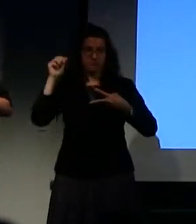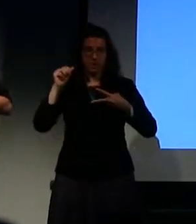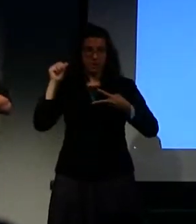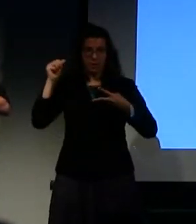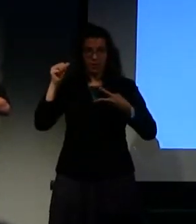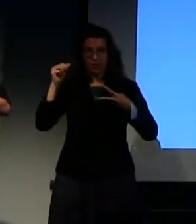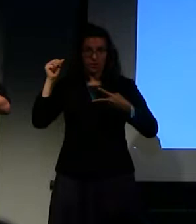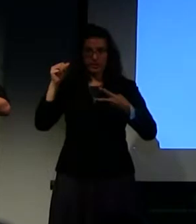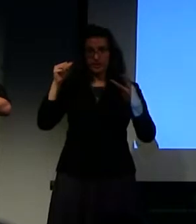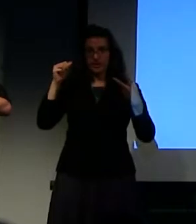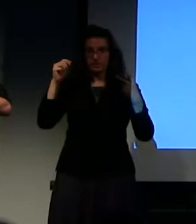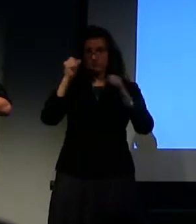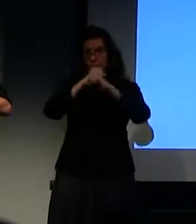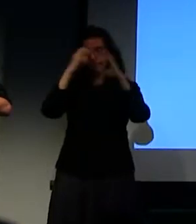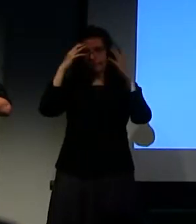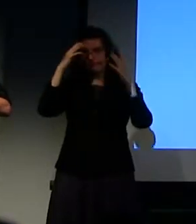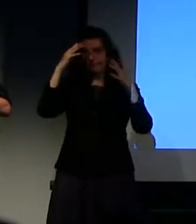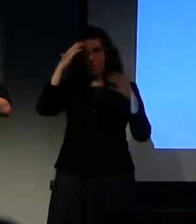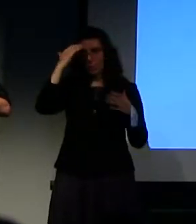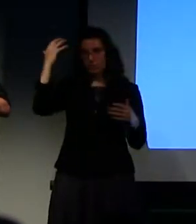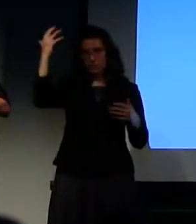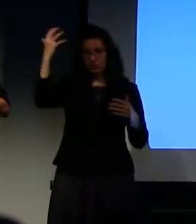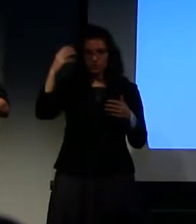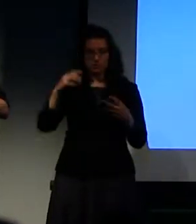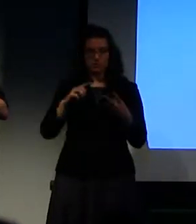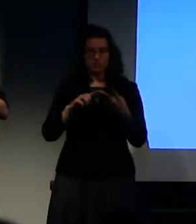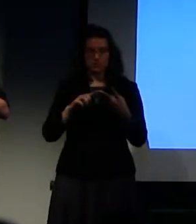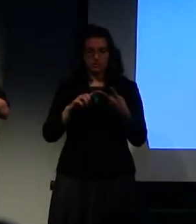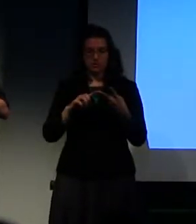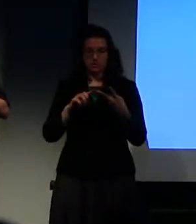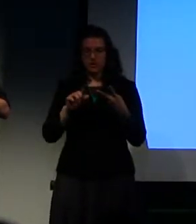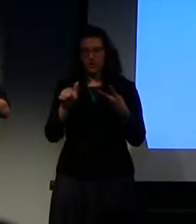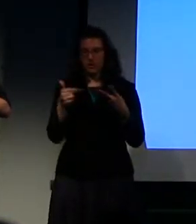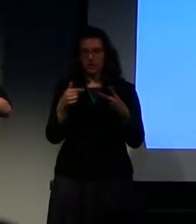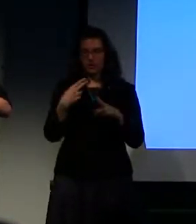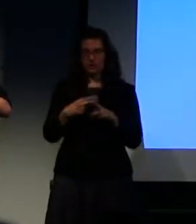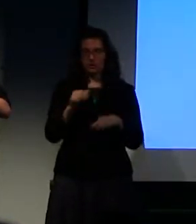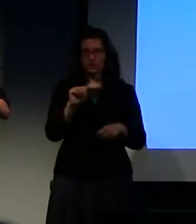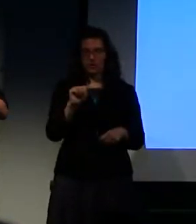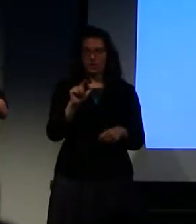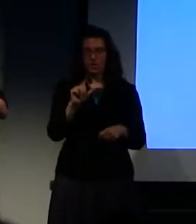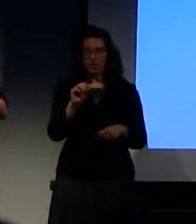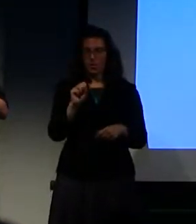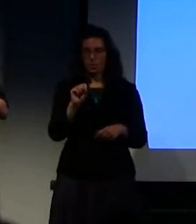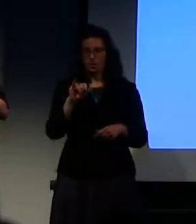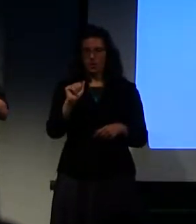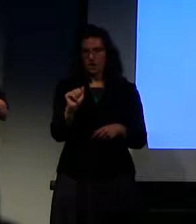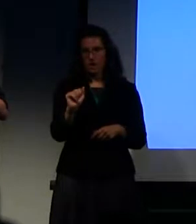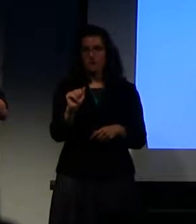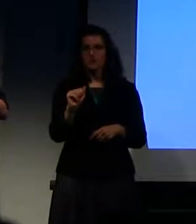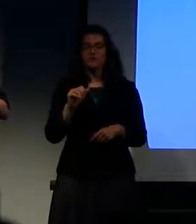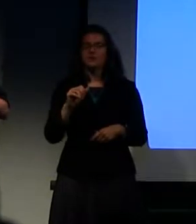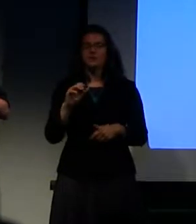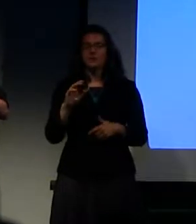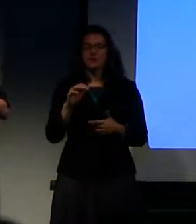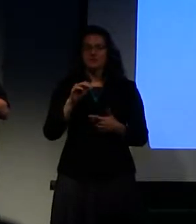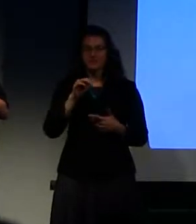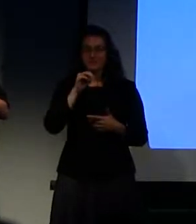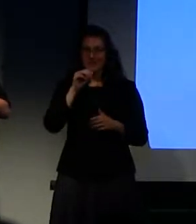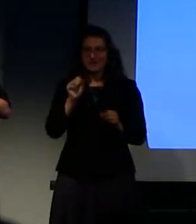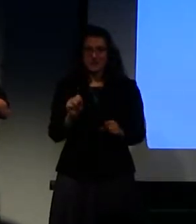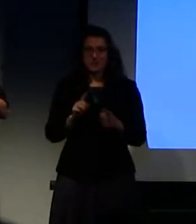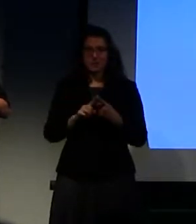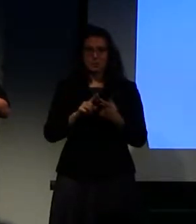hallucinations and something that's termed alogia, is this inability to speak, this